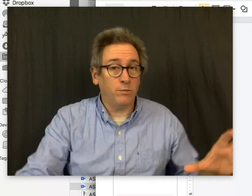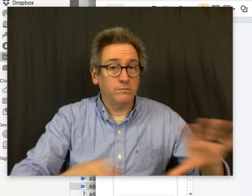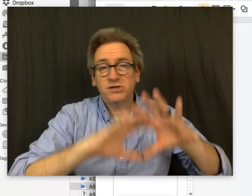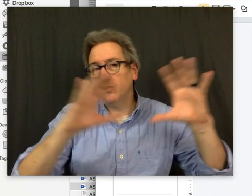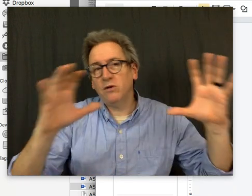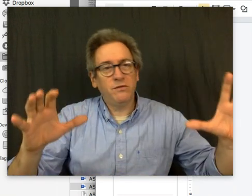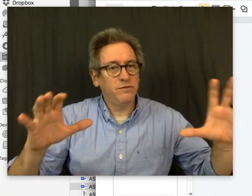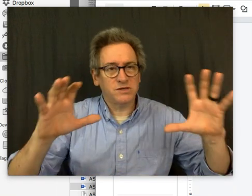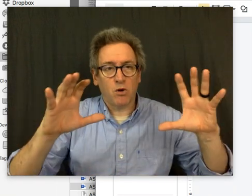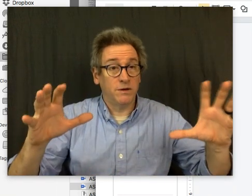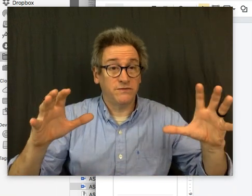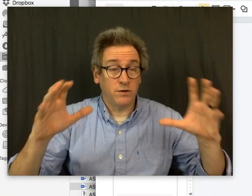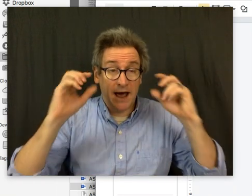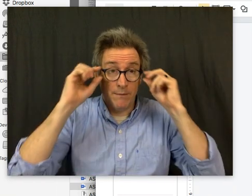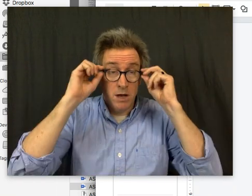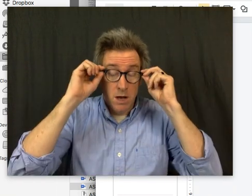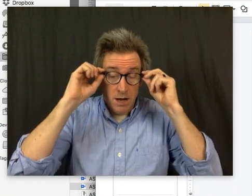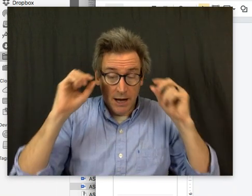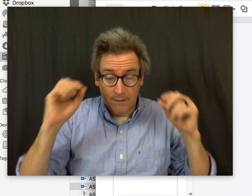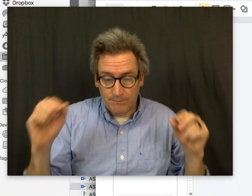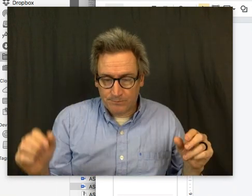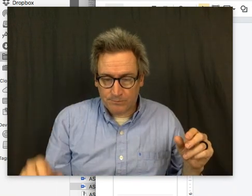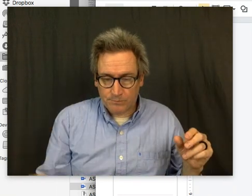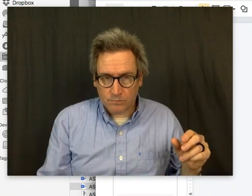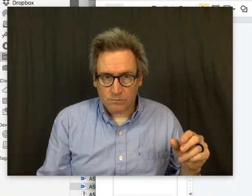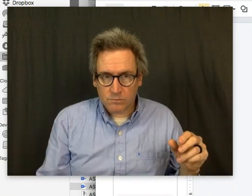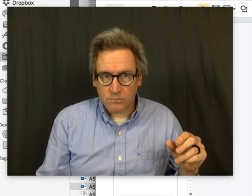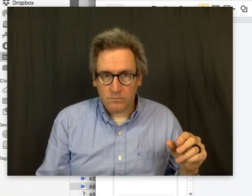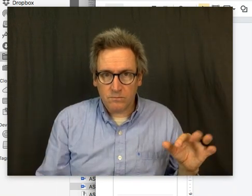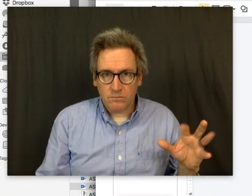Cool. So there's a whole bunch of vocab.